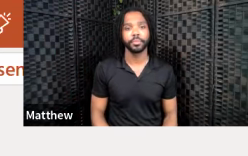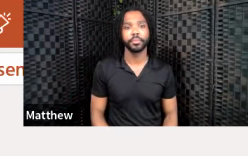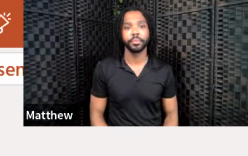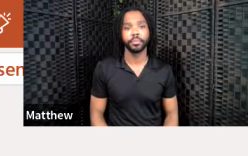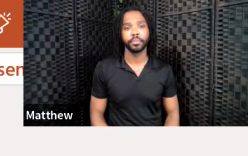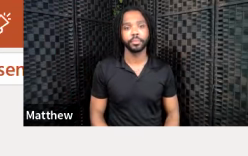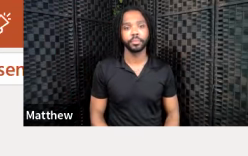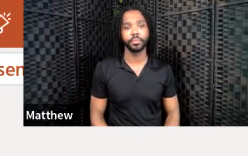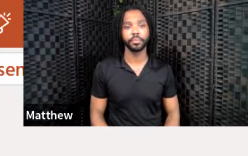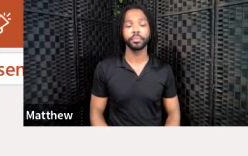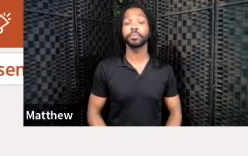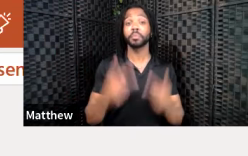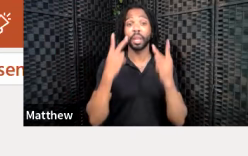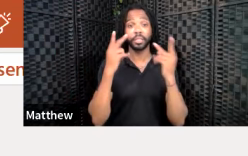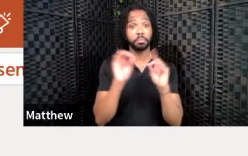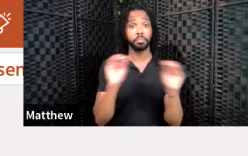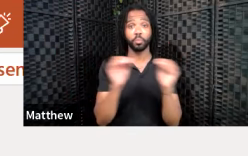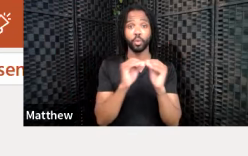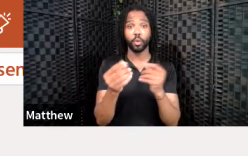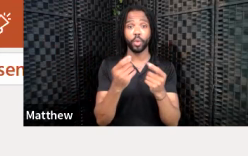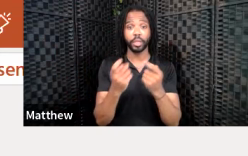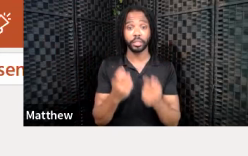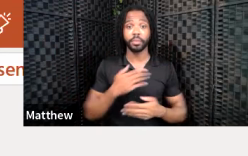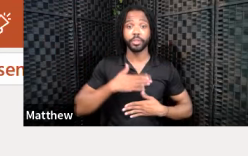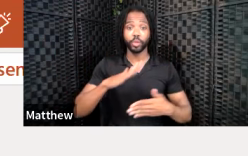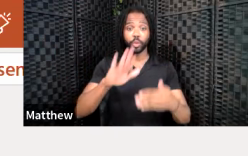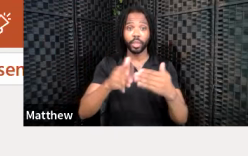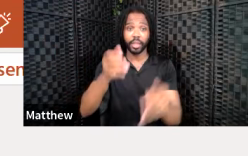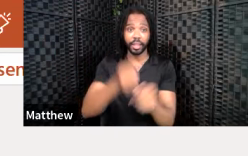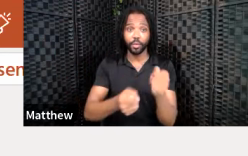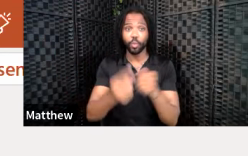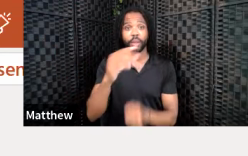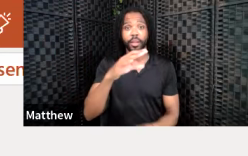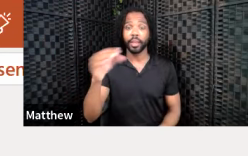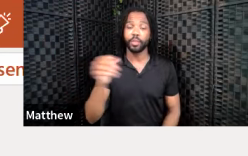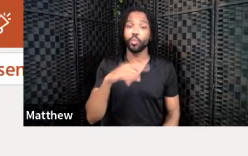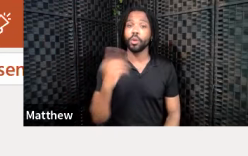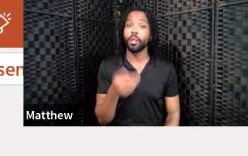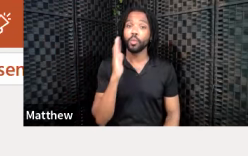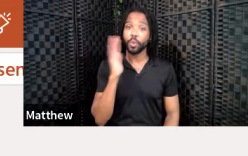So seeing no other questions, have a good weekend, everyone, and